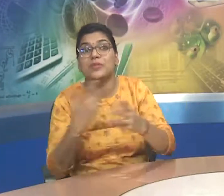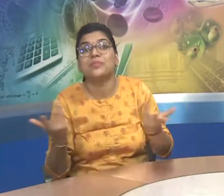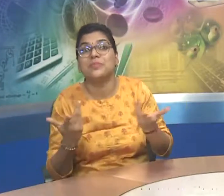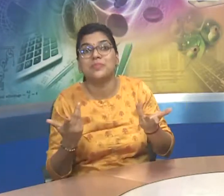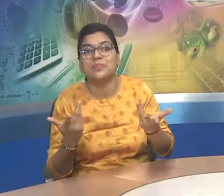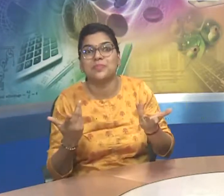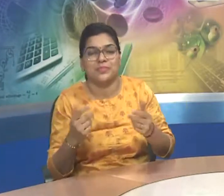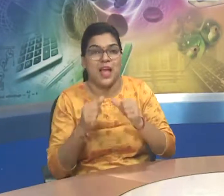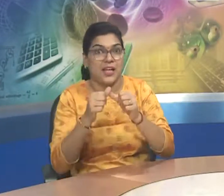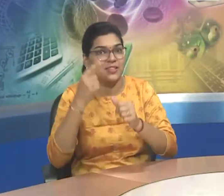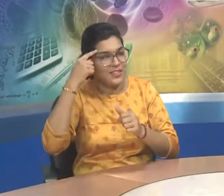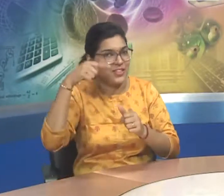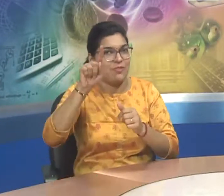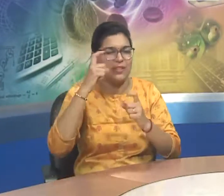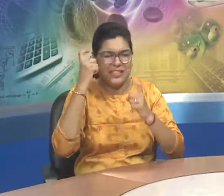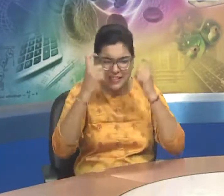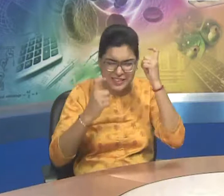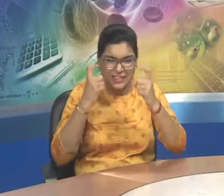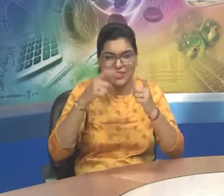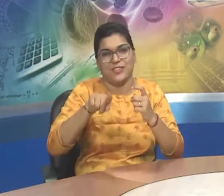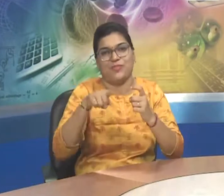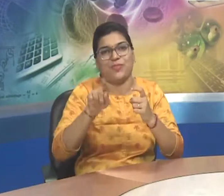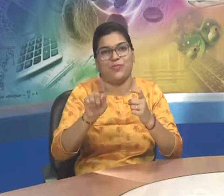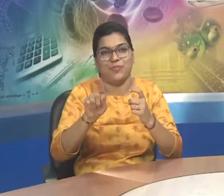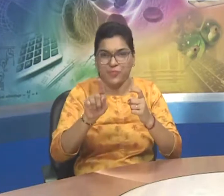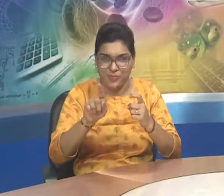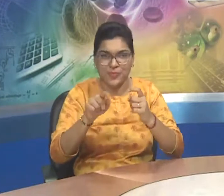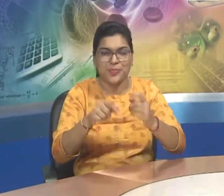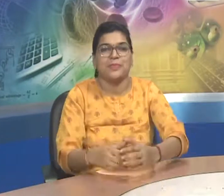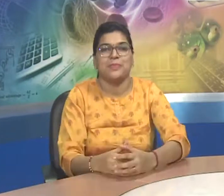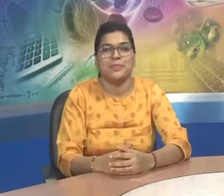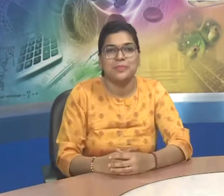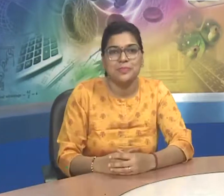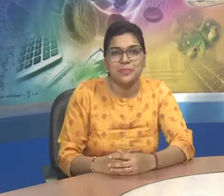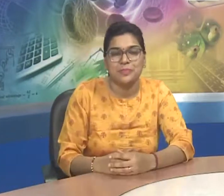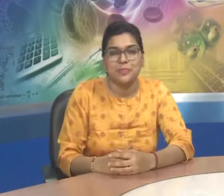opposites of these words? Fill it by yourself.